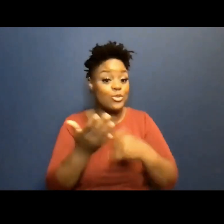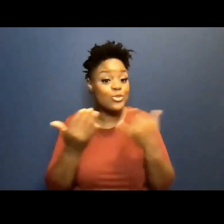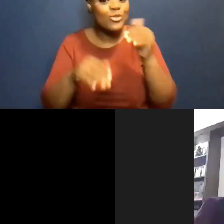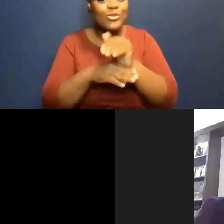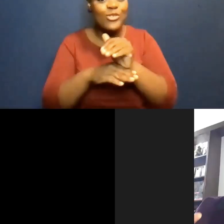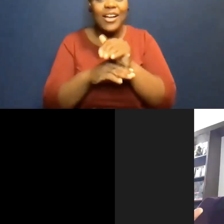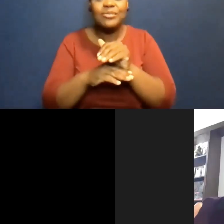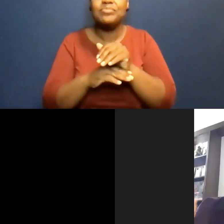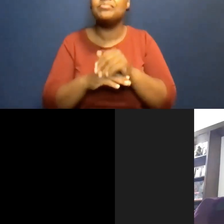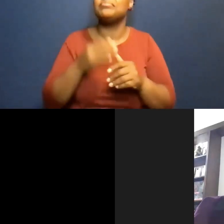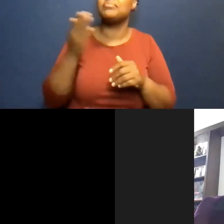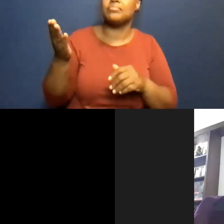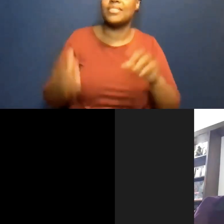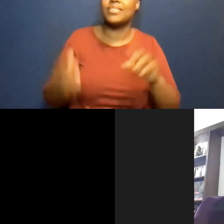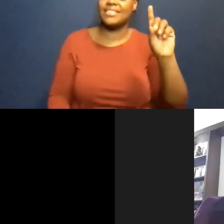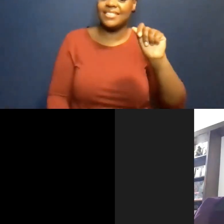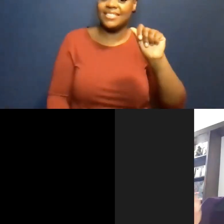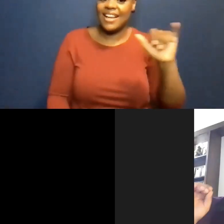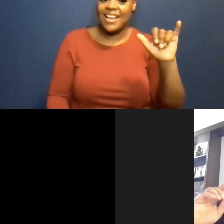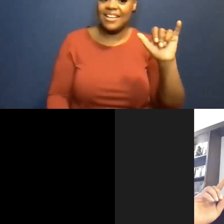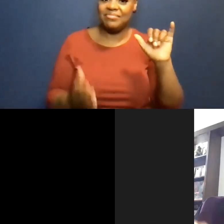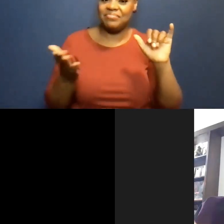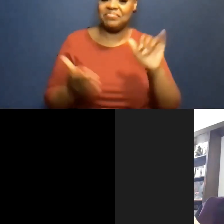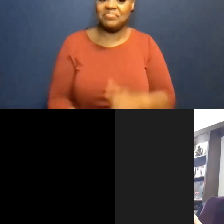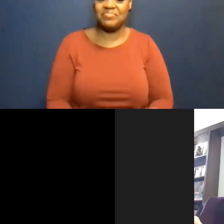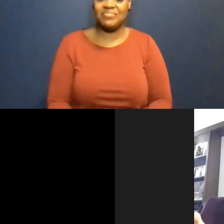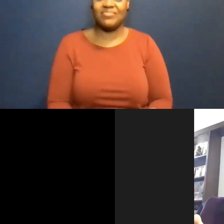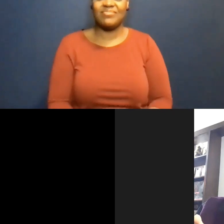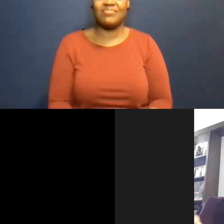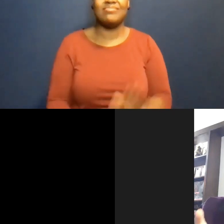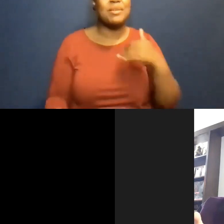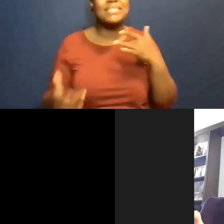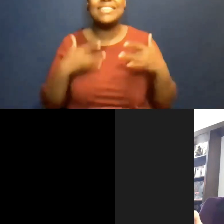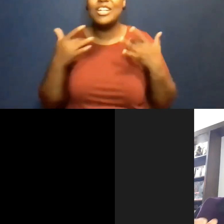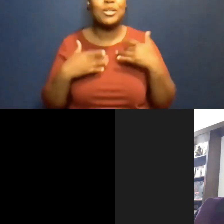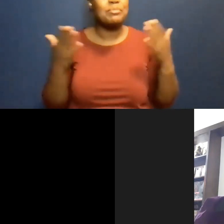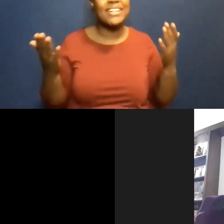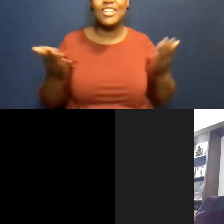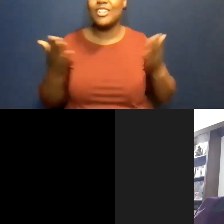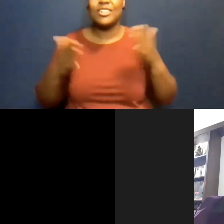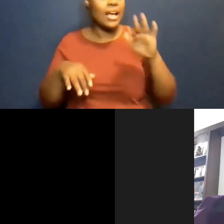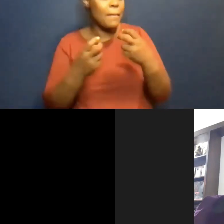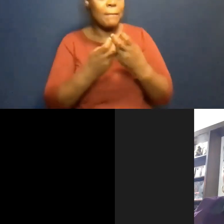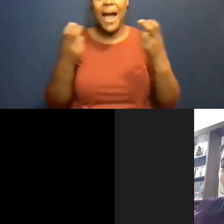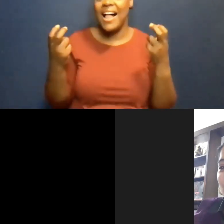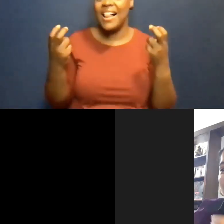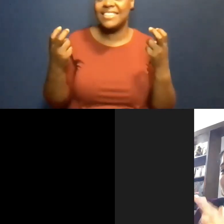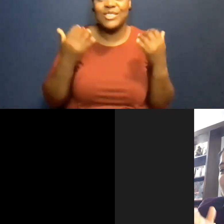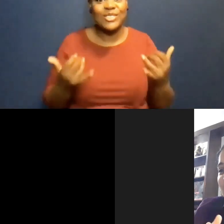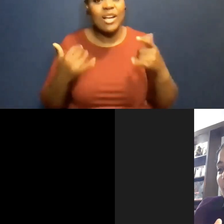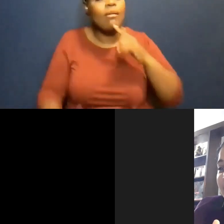this panel is an amazing group of stars, and I cannot wait to share them with all of you guys out there watching.